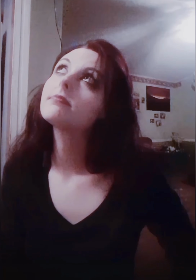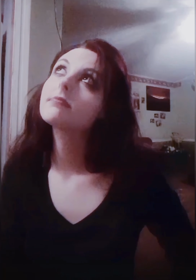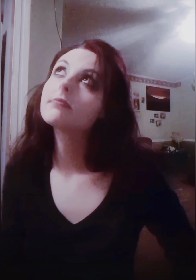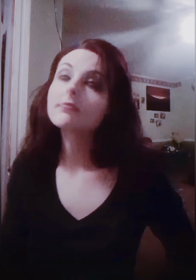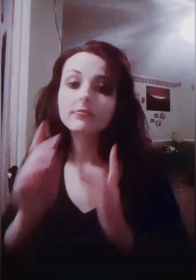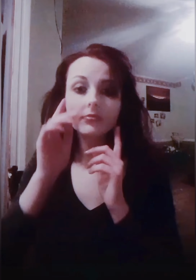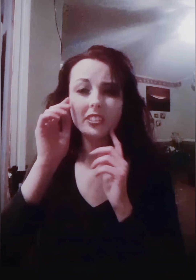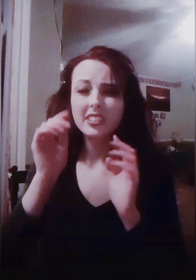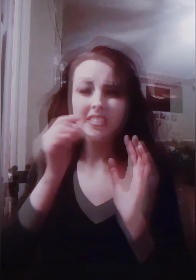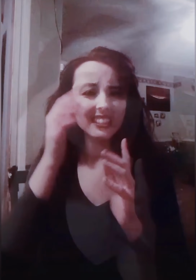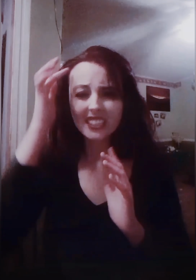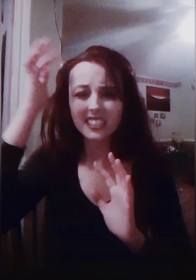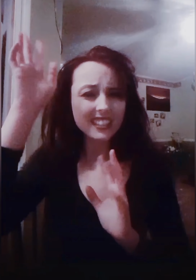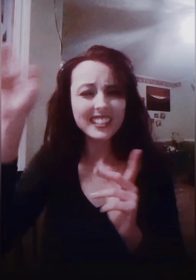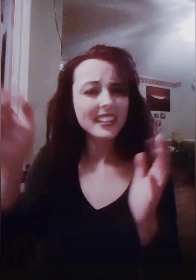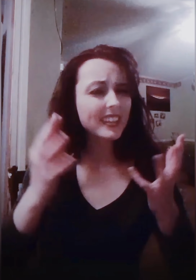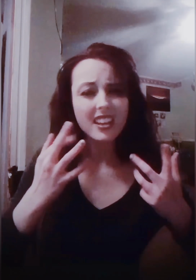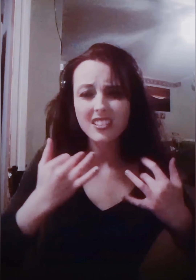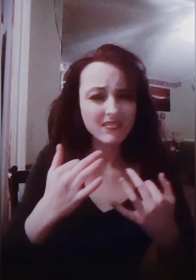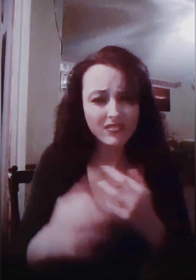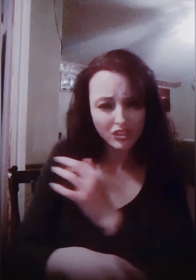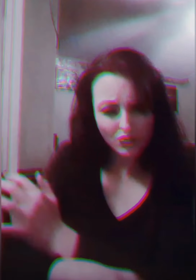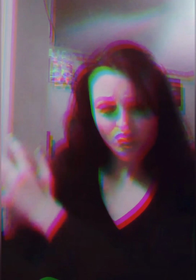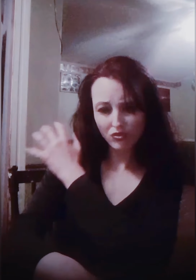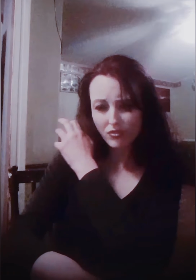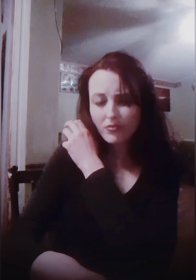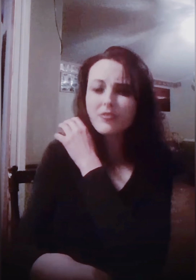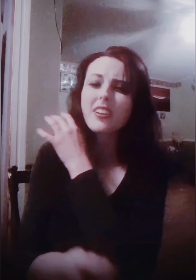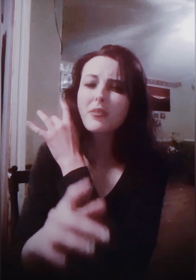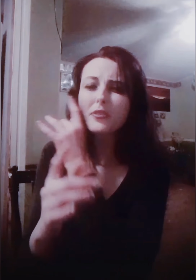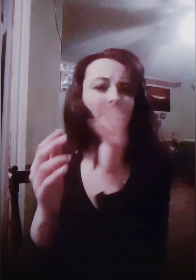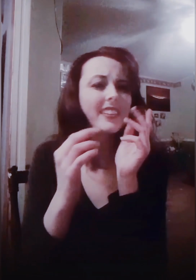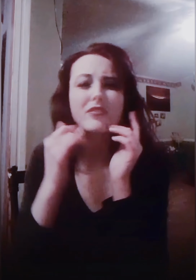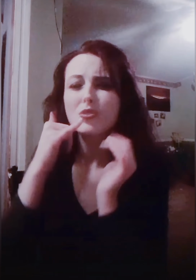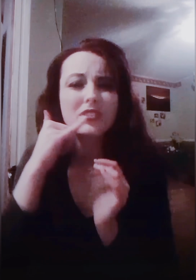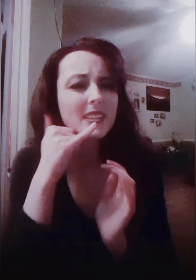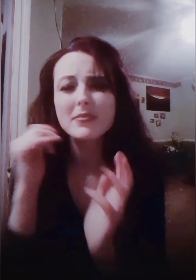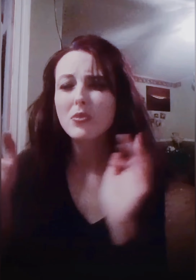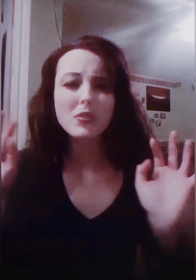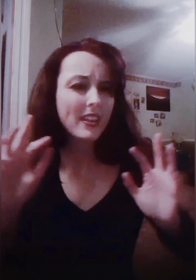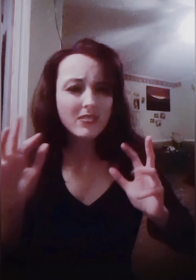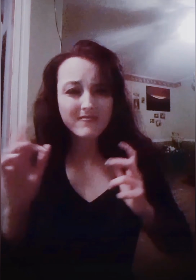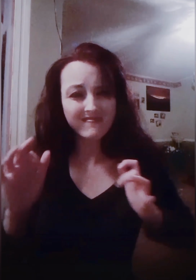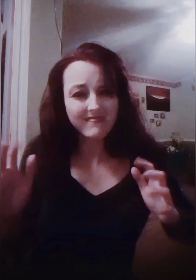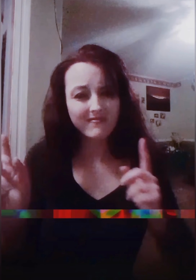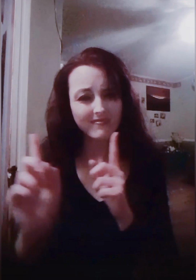got you on my mind, baby. You got me thinking things I never used to. I'm not the phone type, I'd rather be with